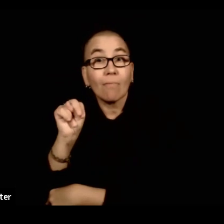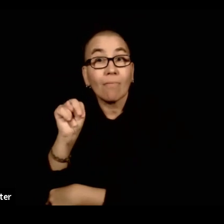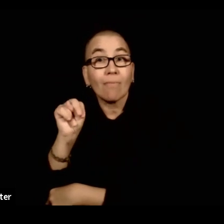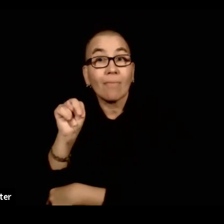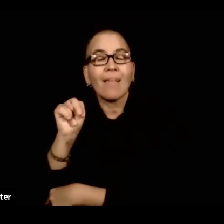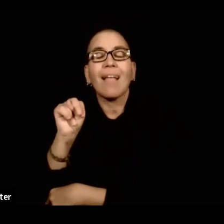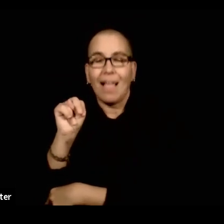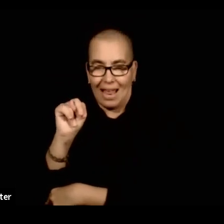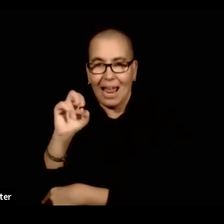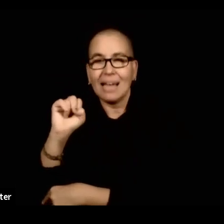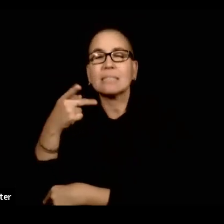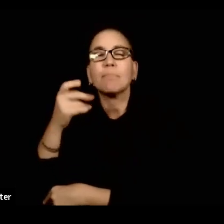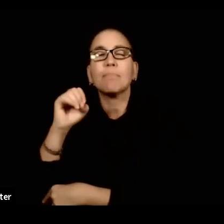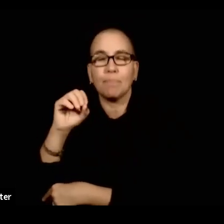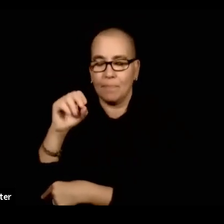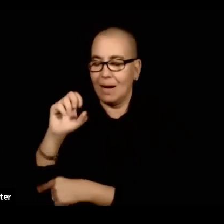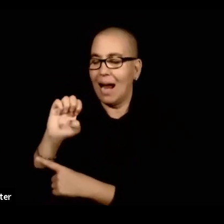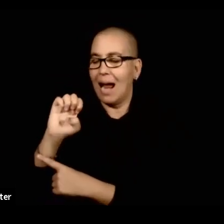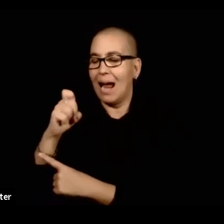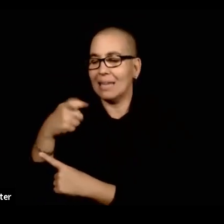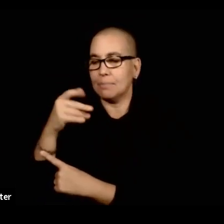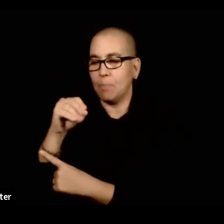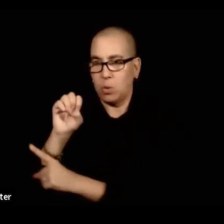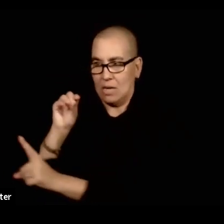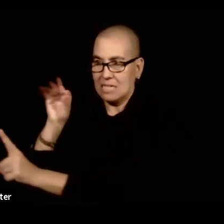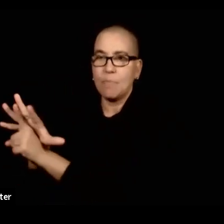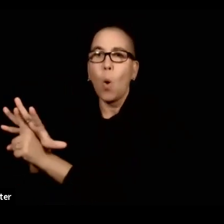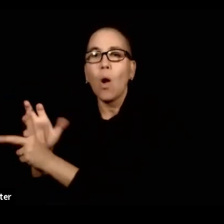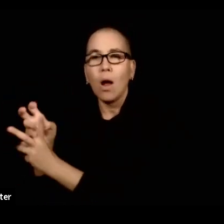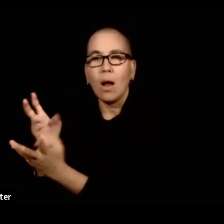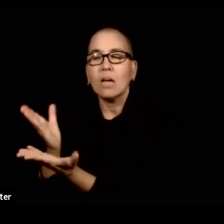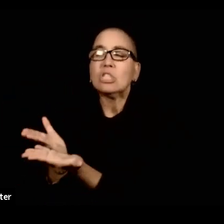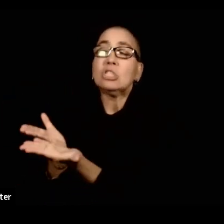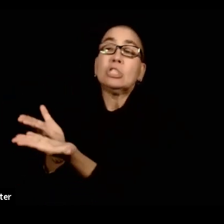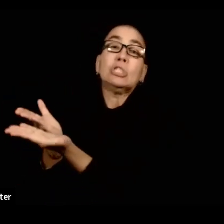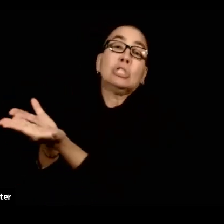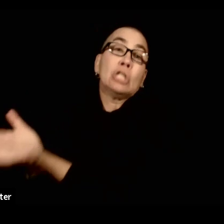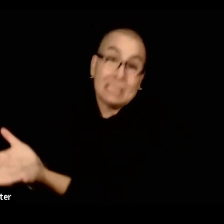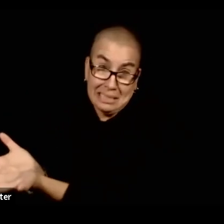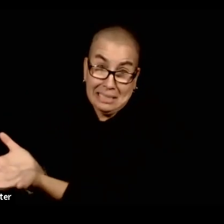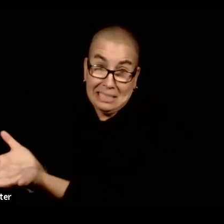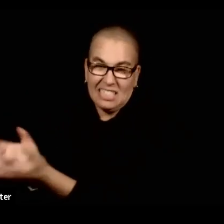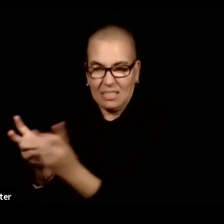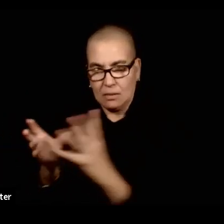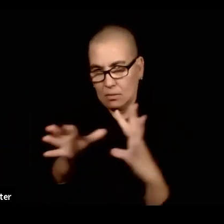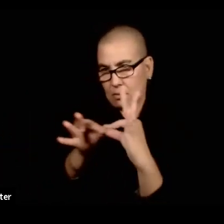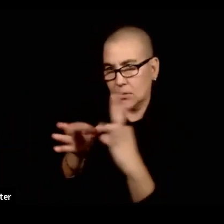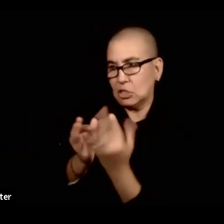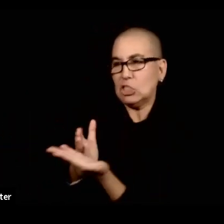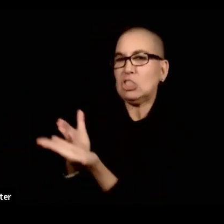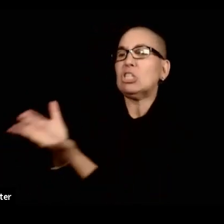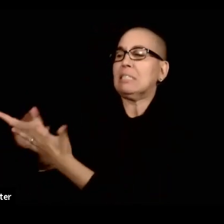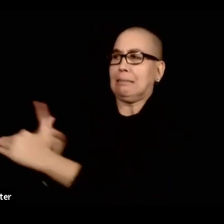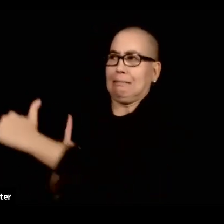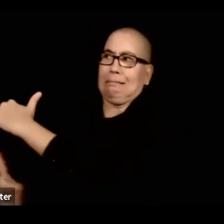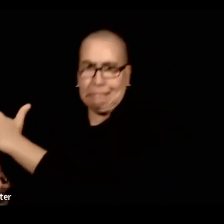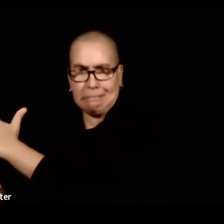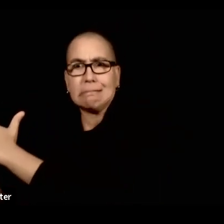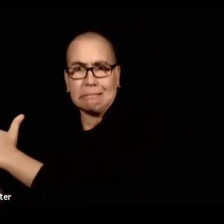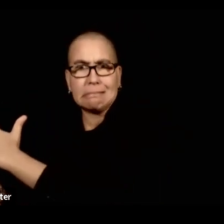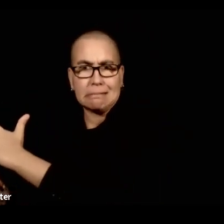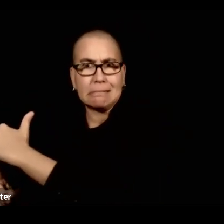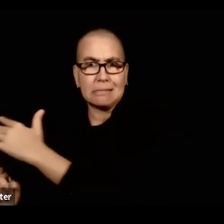out of, contact with other people. Now, does she need then to go ahead and start telling other people right away that